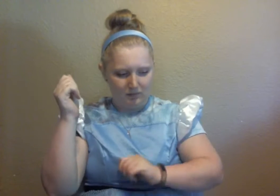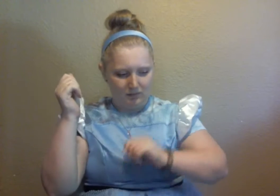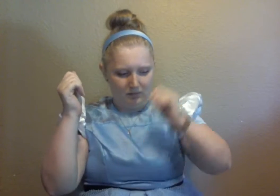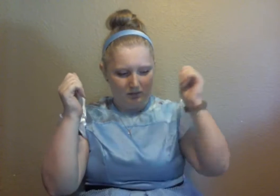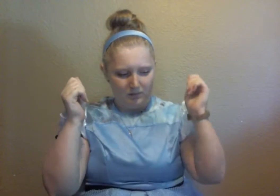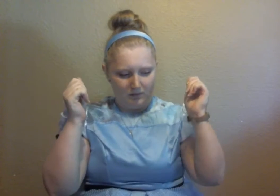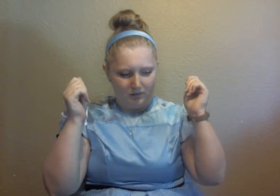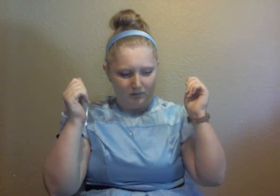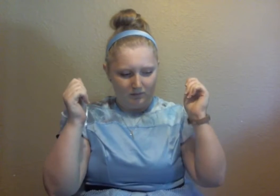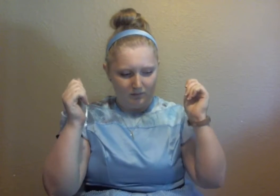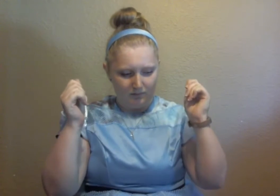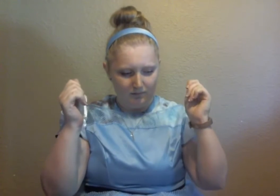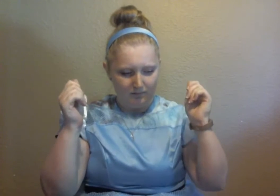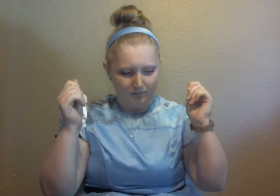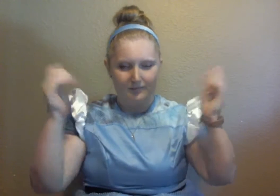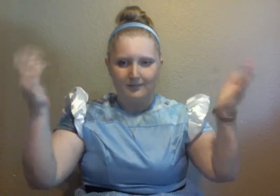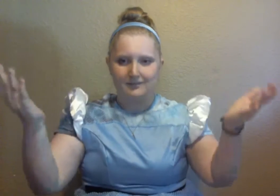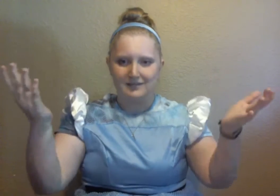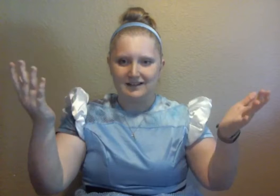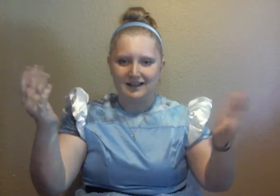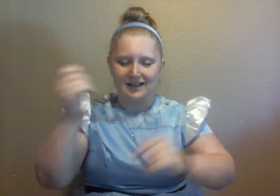do, do. Just like that.